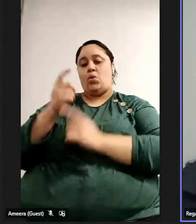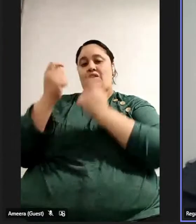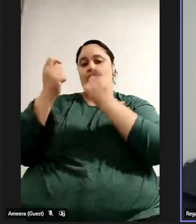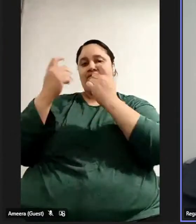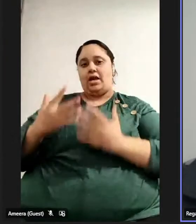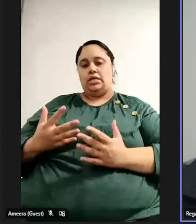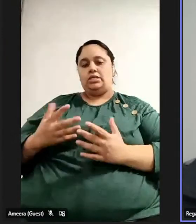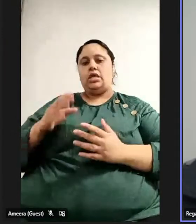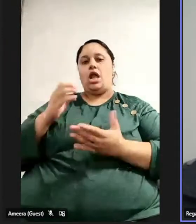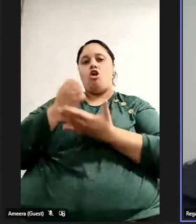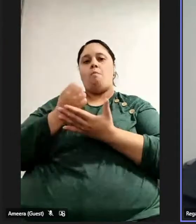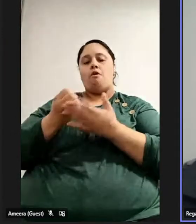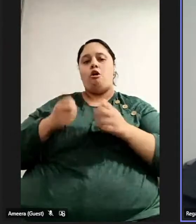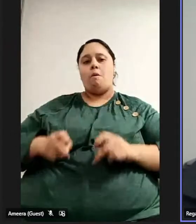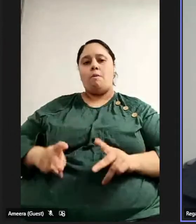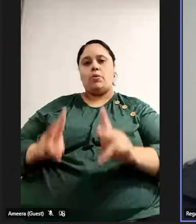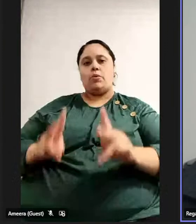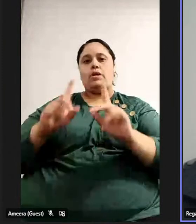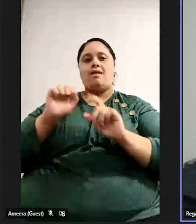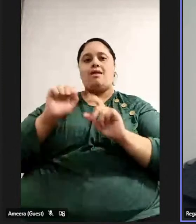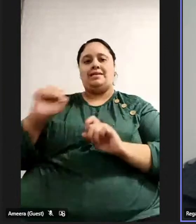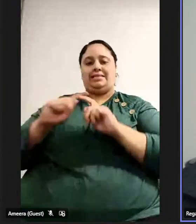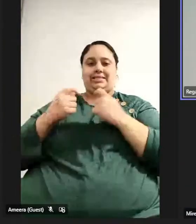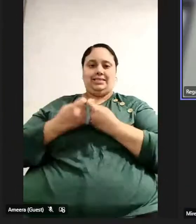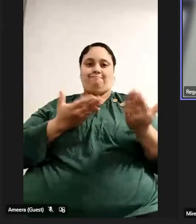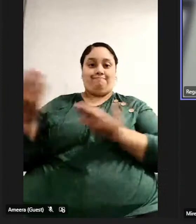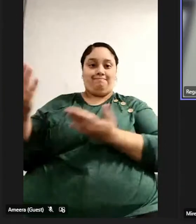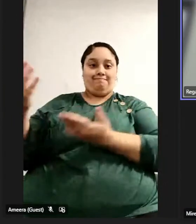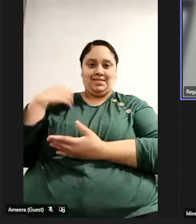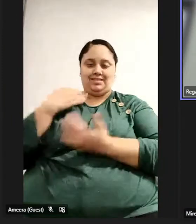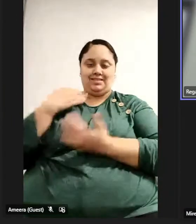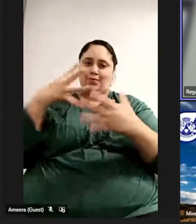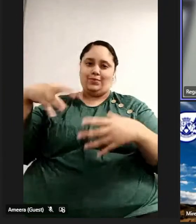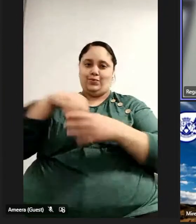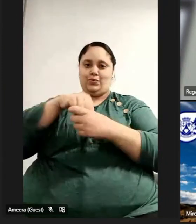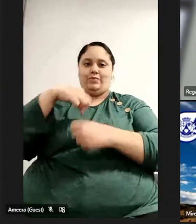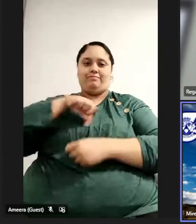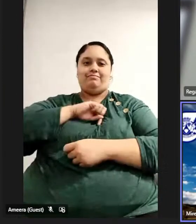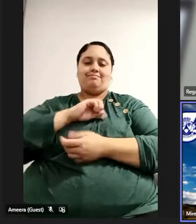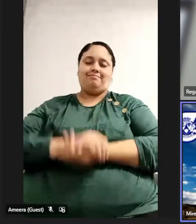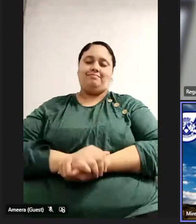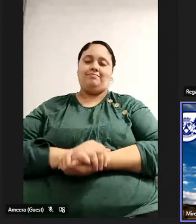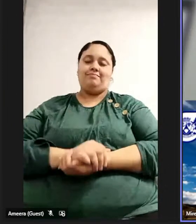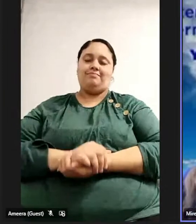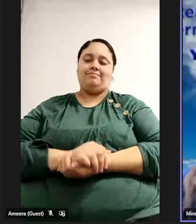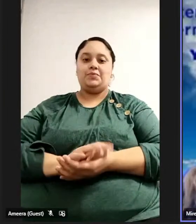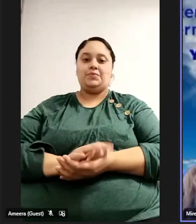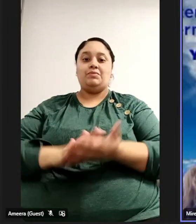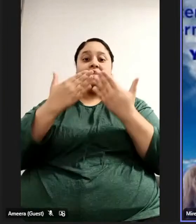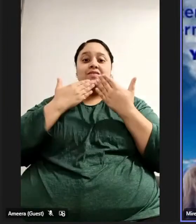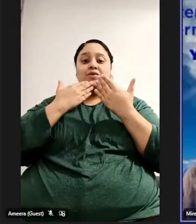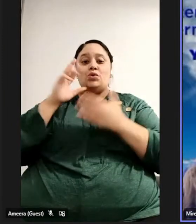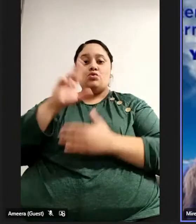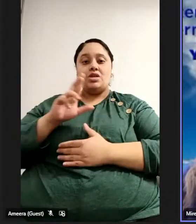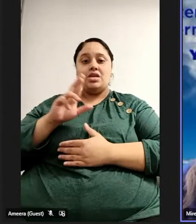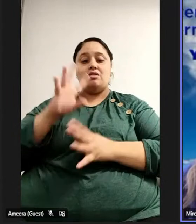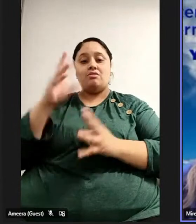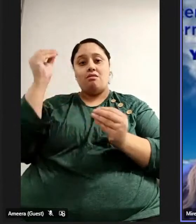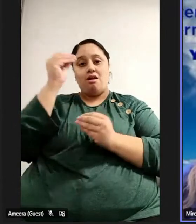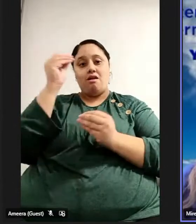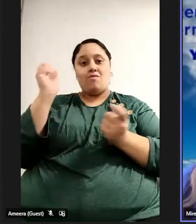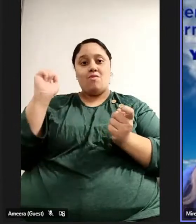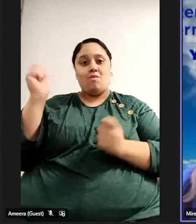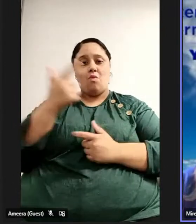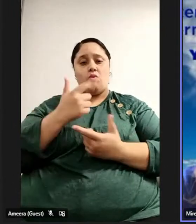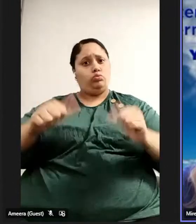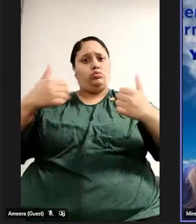Opportunities and her team. Over to you, Minister. Thank you for joining us. Thank you, Regan. Good afternoon. It's great to join you on